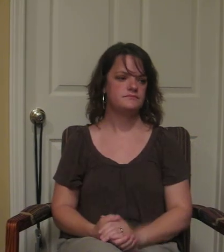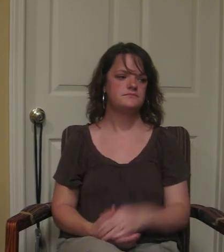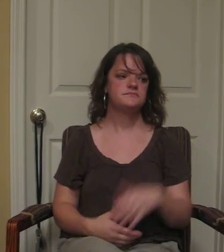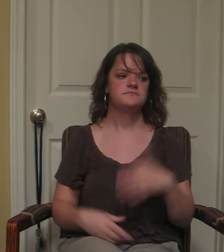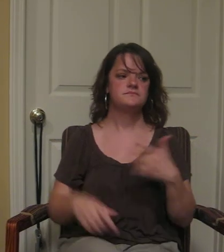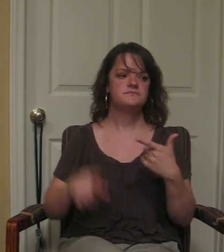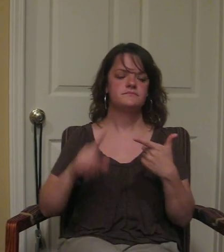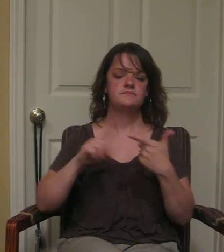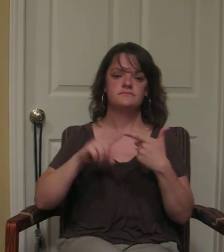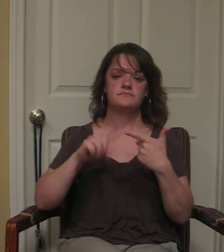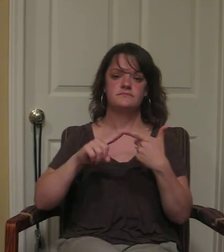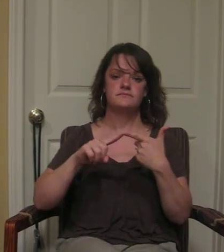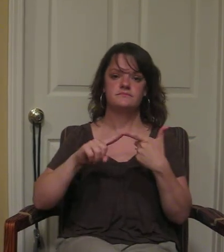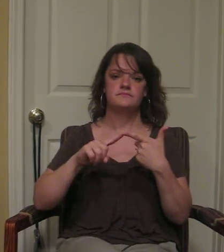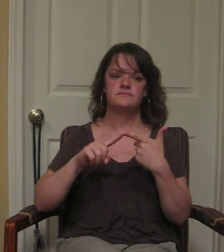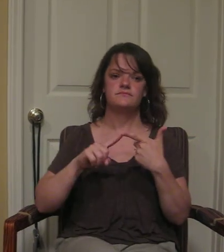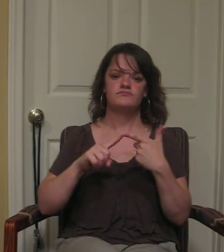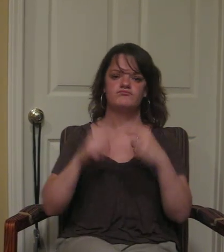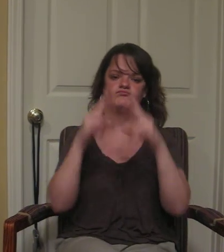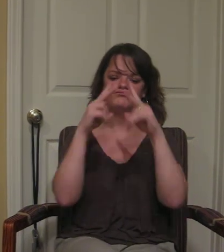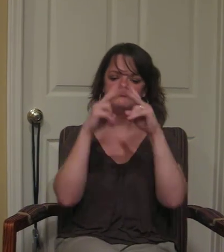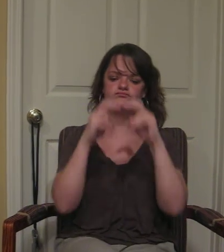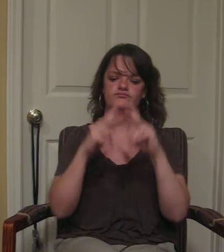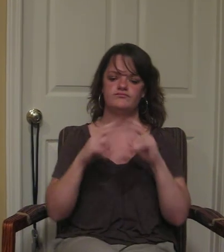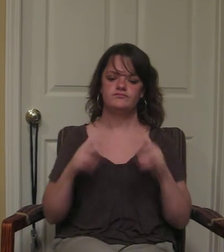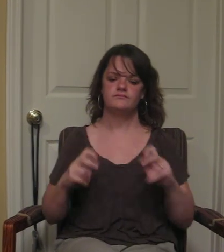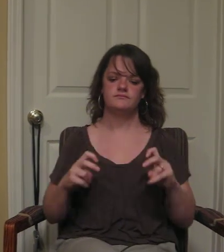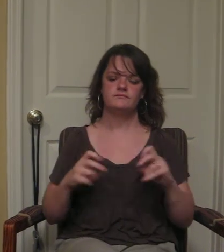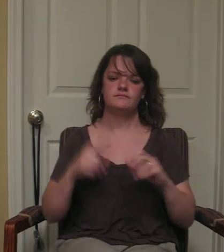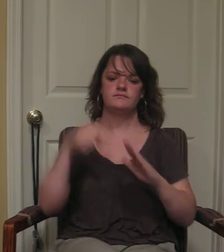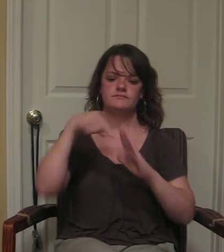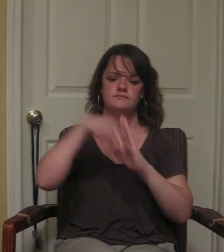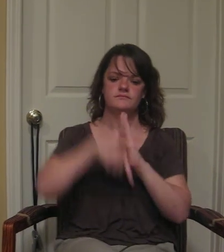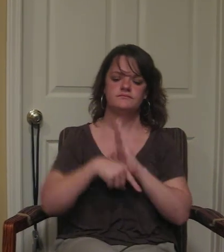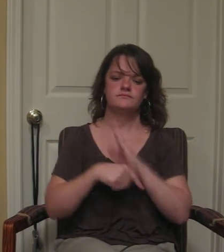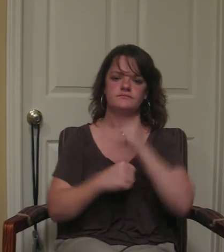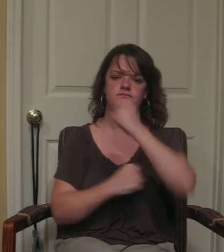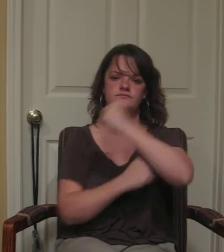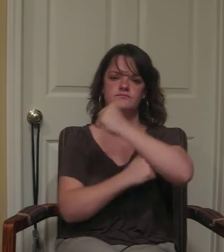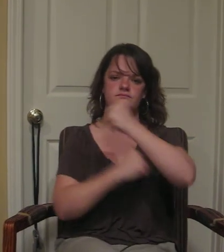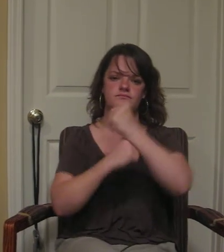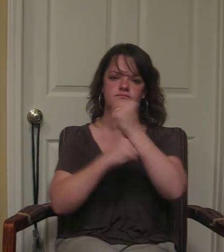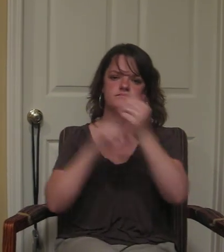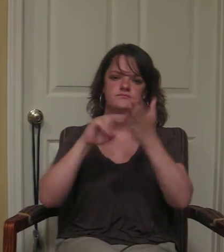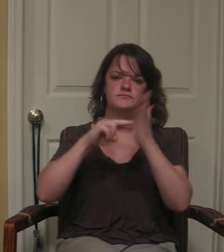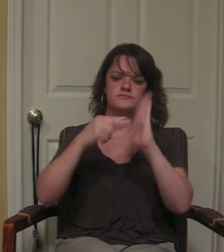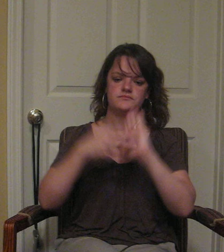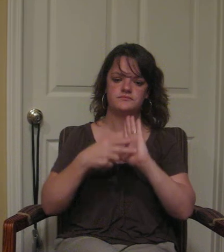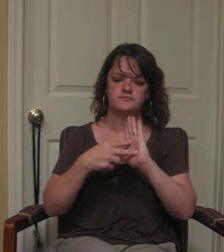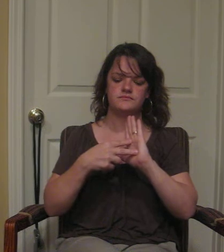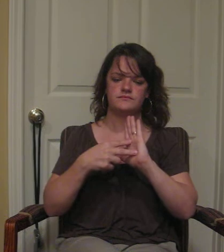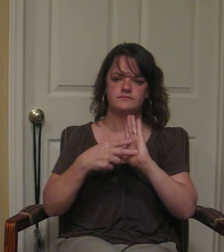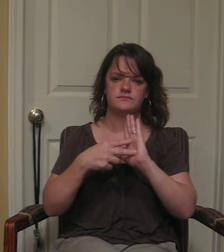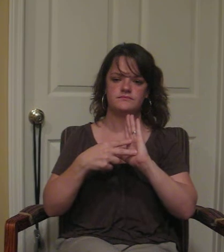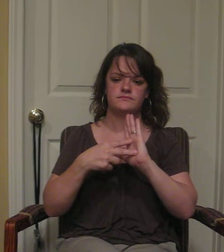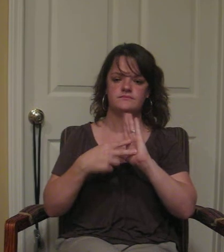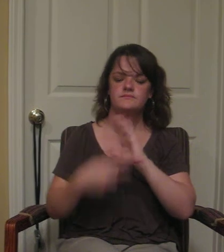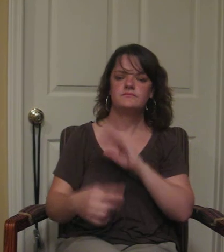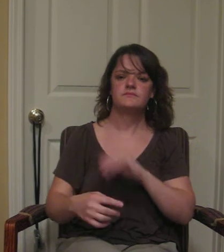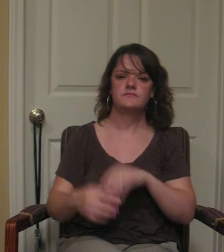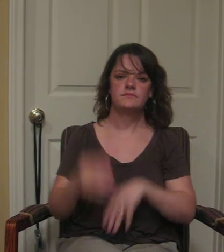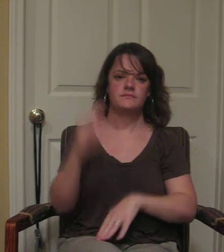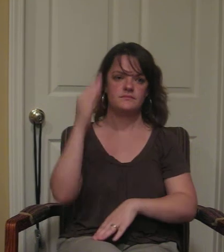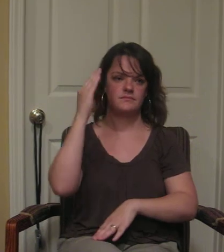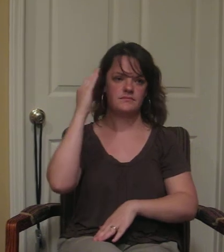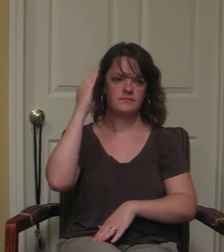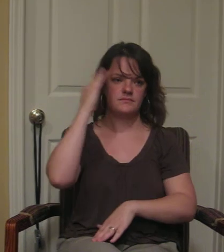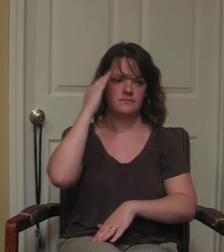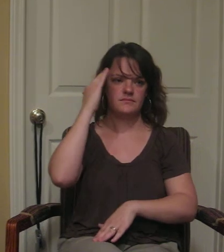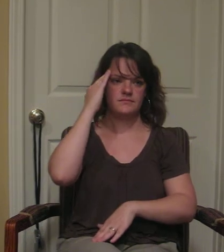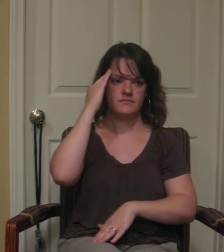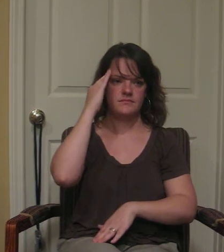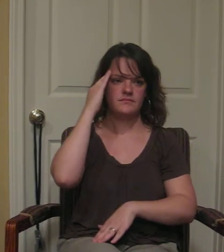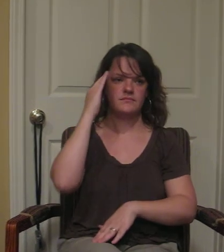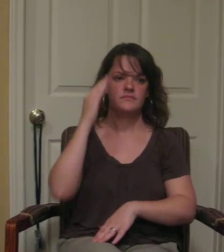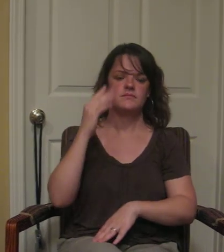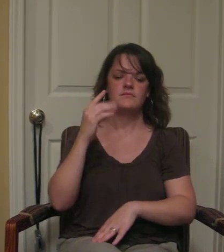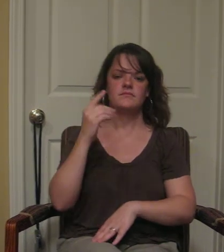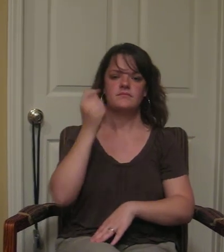is analyze deep structure meaning. Under that we have cognitive competence, the ability to think critically.